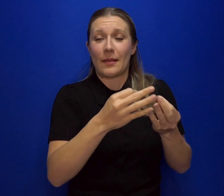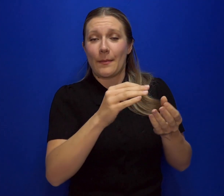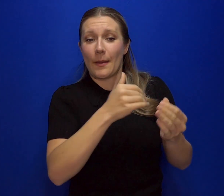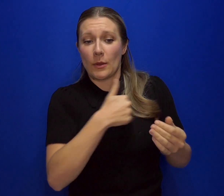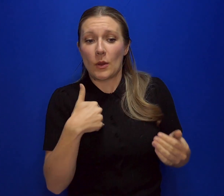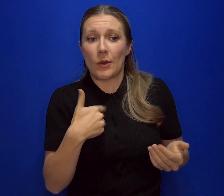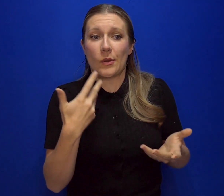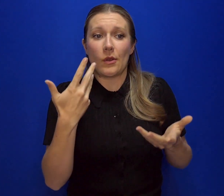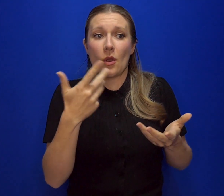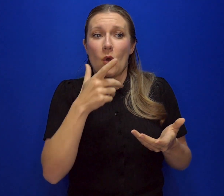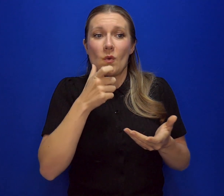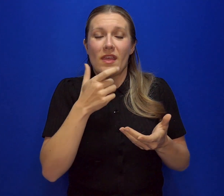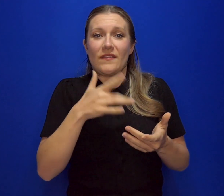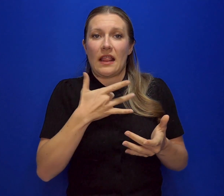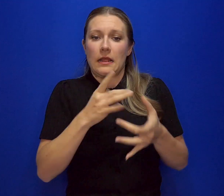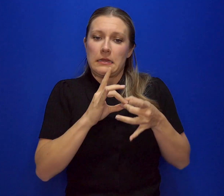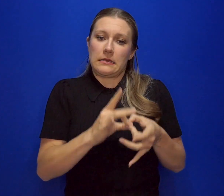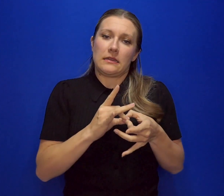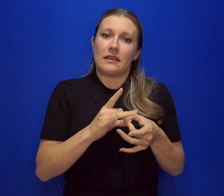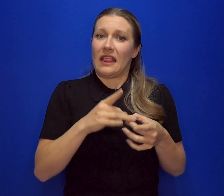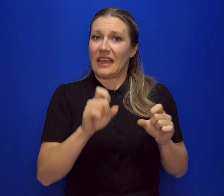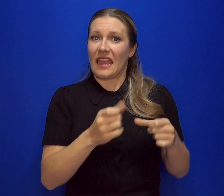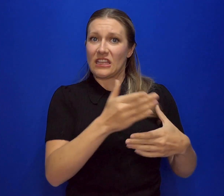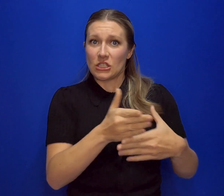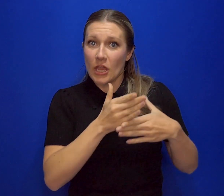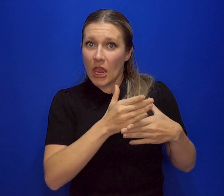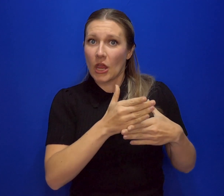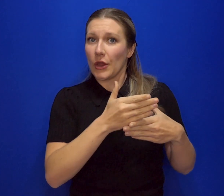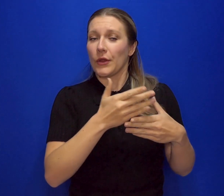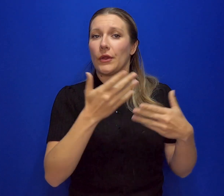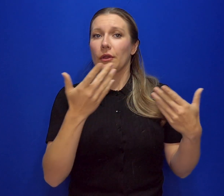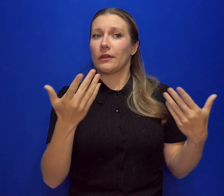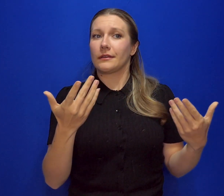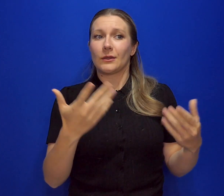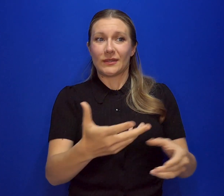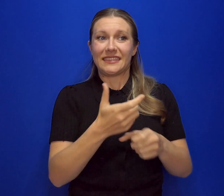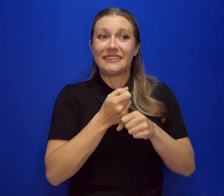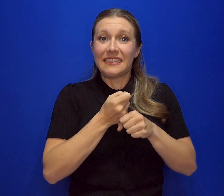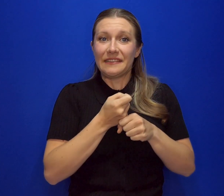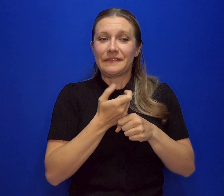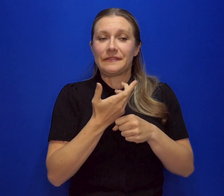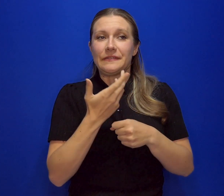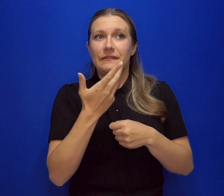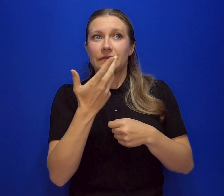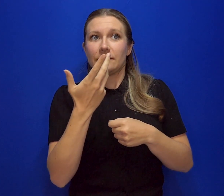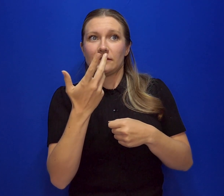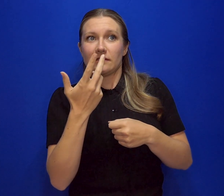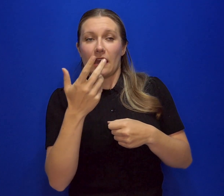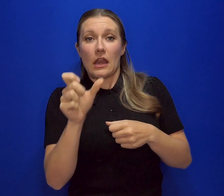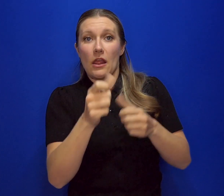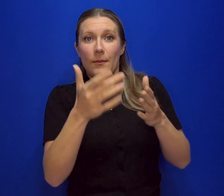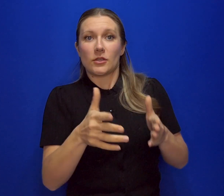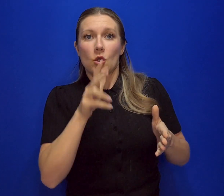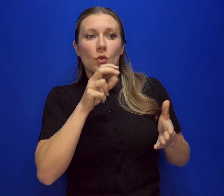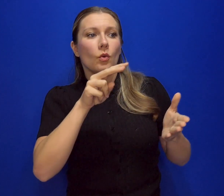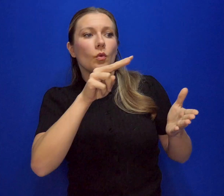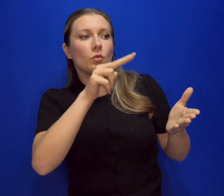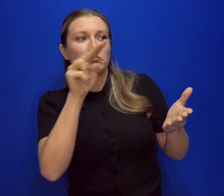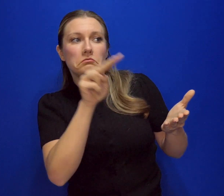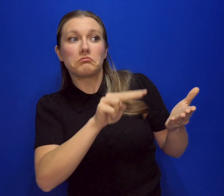or a family member who they're close enough with that they could share this with and get someone to look in on them, if you